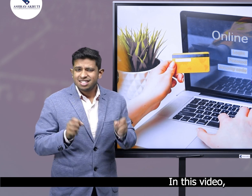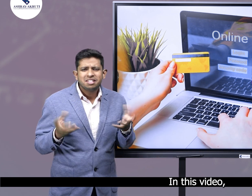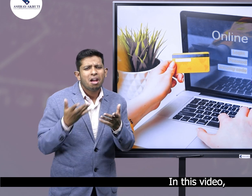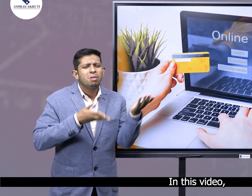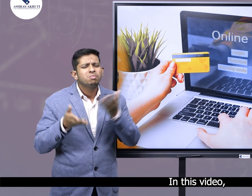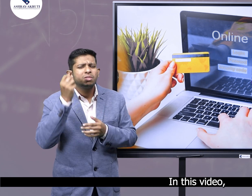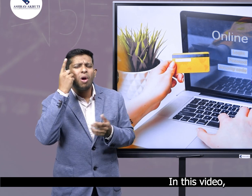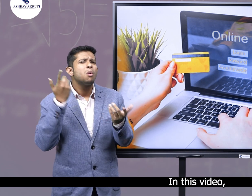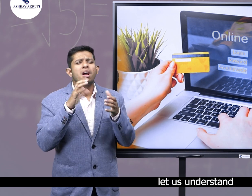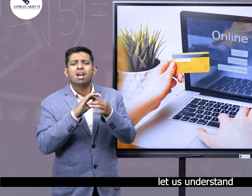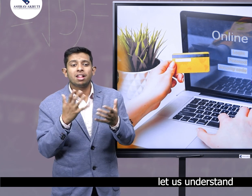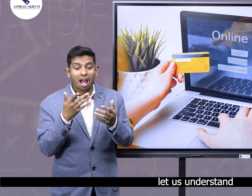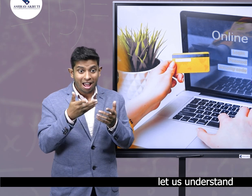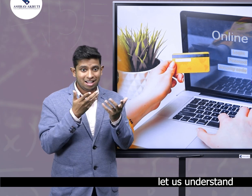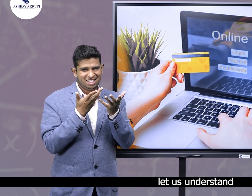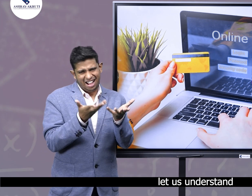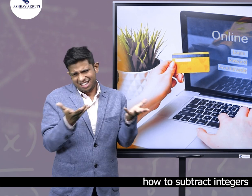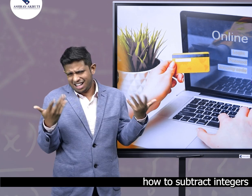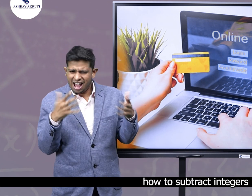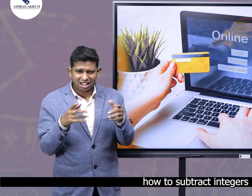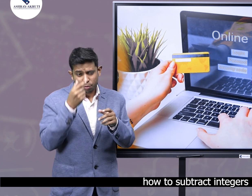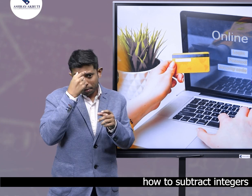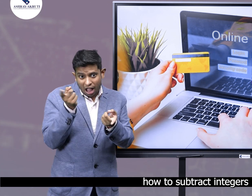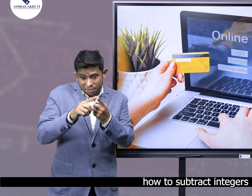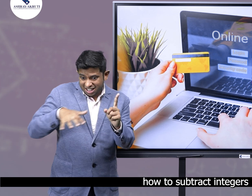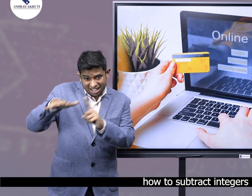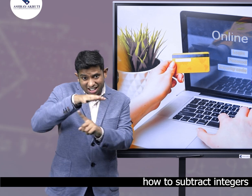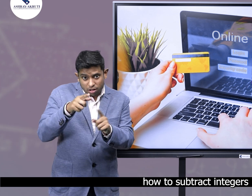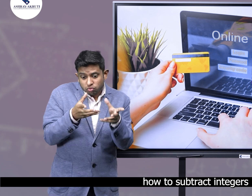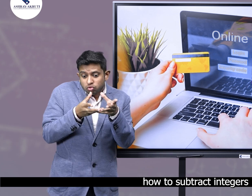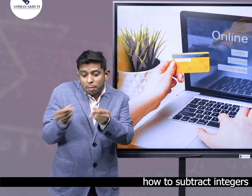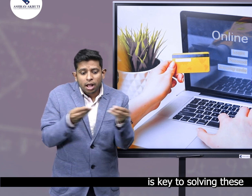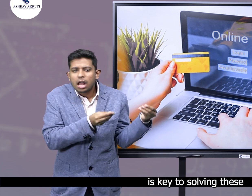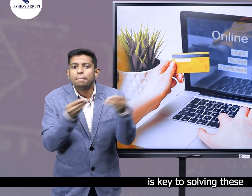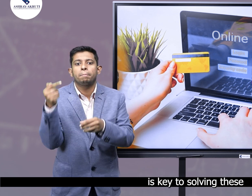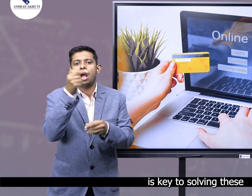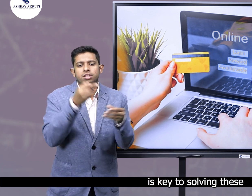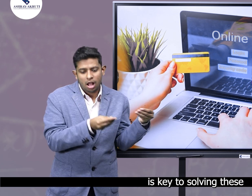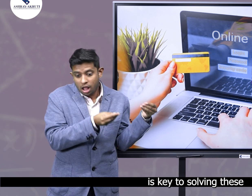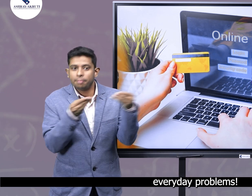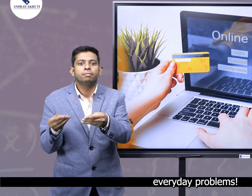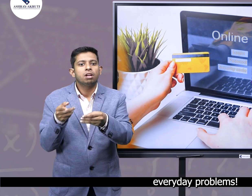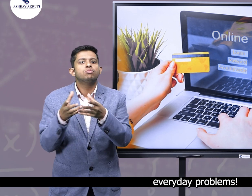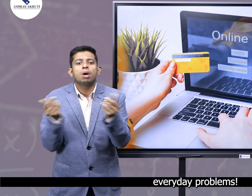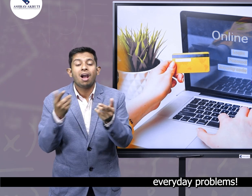In this video, let us understand how to subtract integers is key to solving these everyday problems.